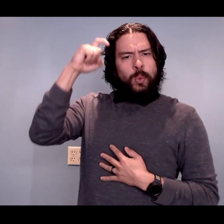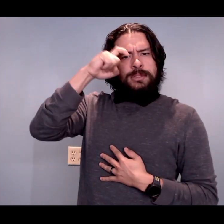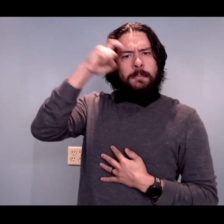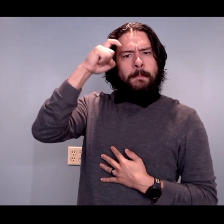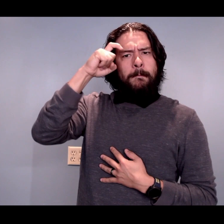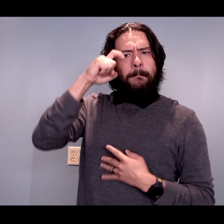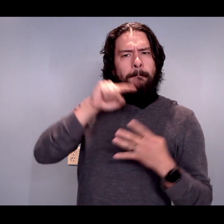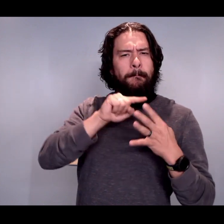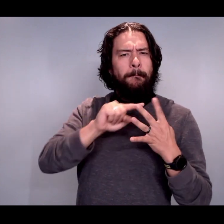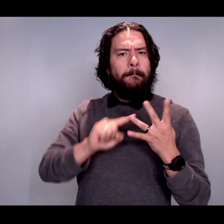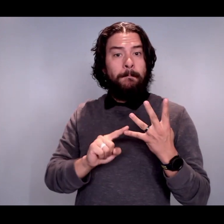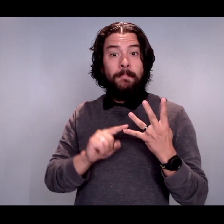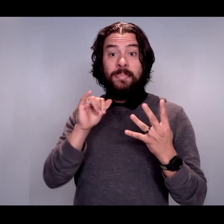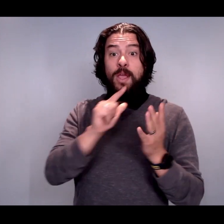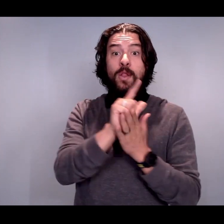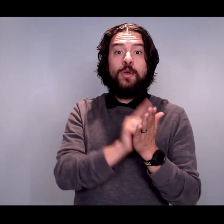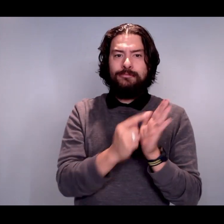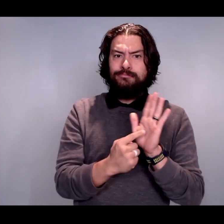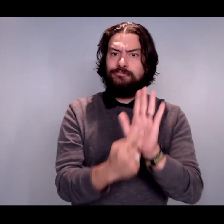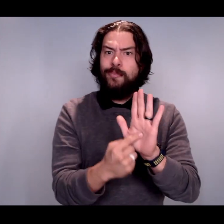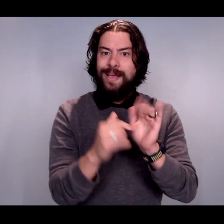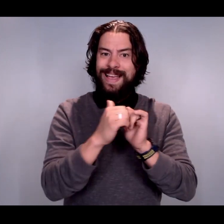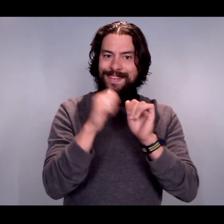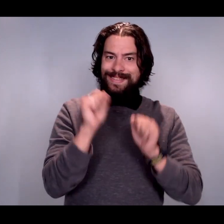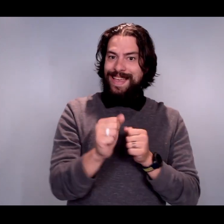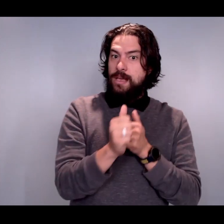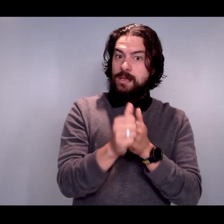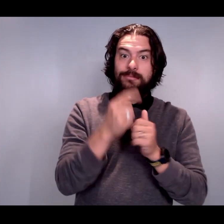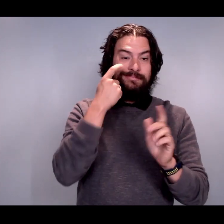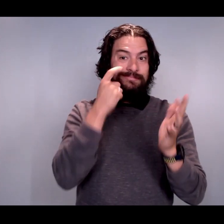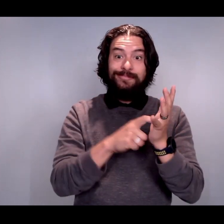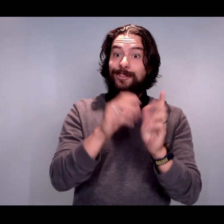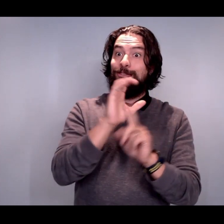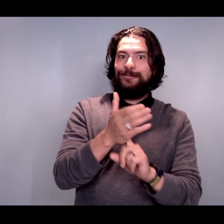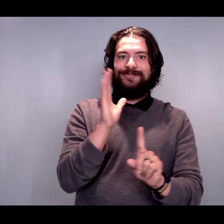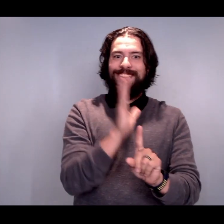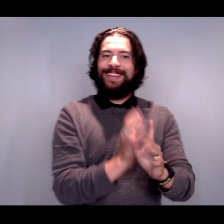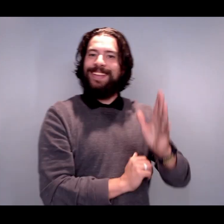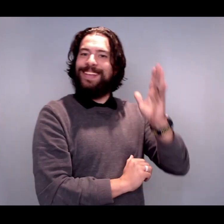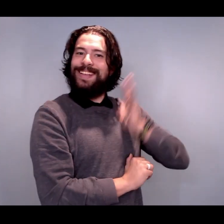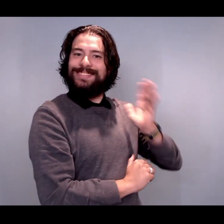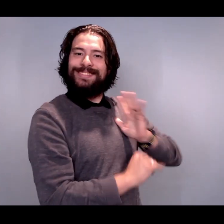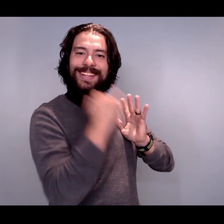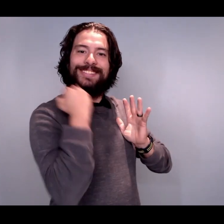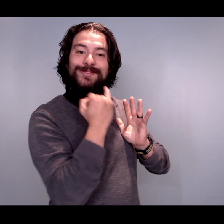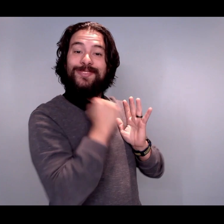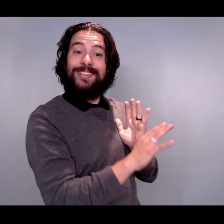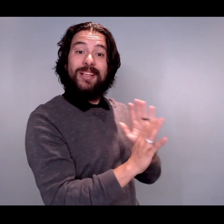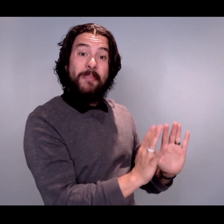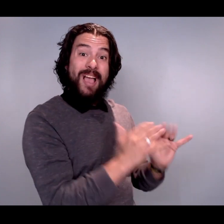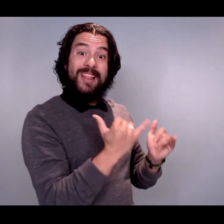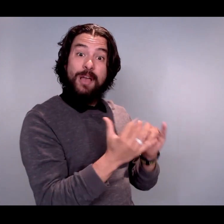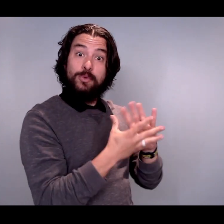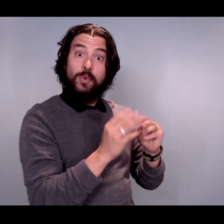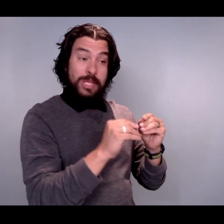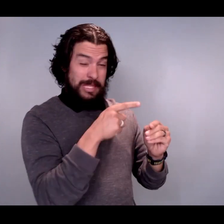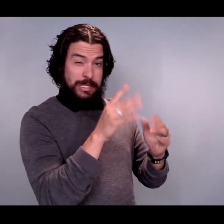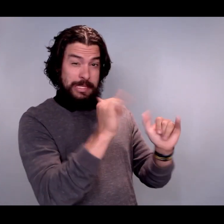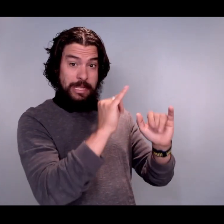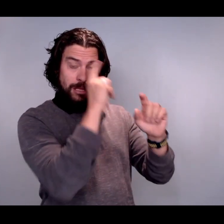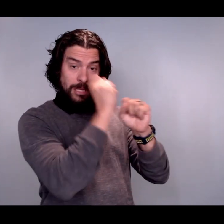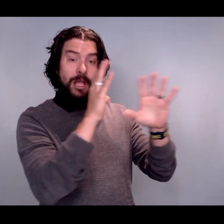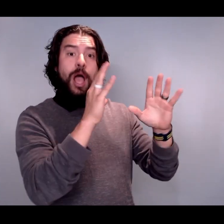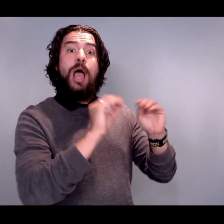And the laws show how those ideals should be applied in the culture of ancient Israel. But as the story makes clear, Israel failed